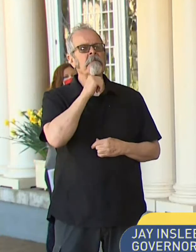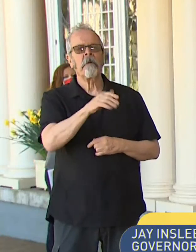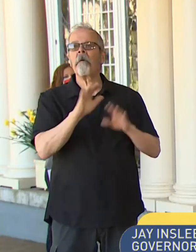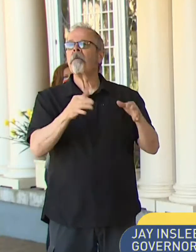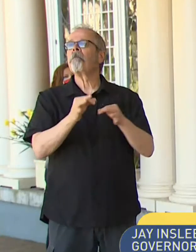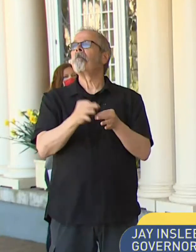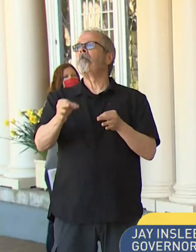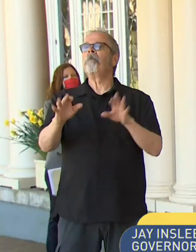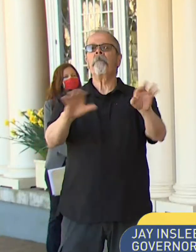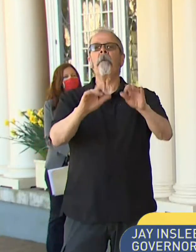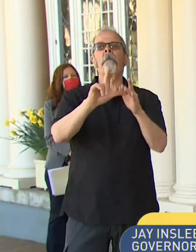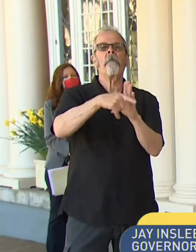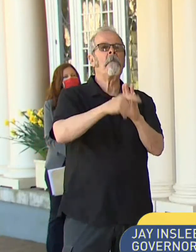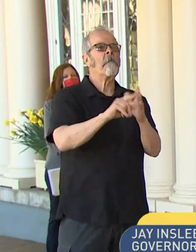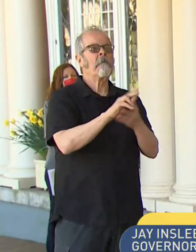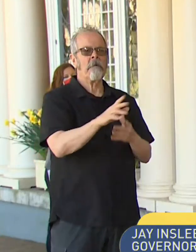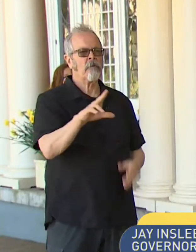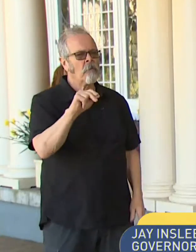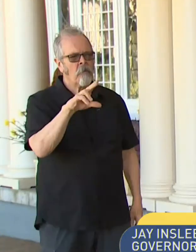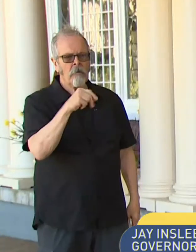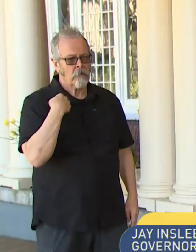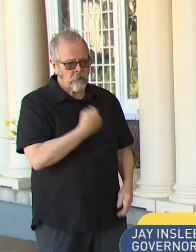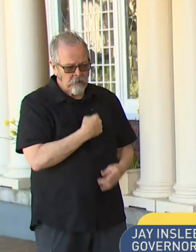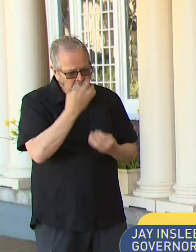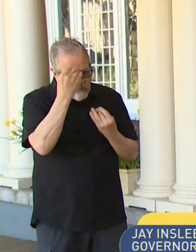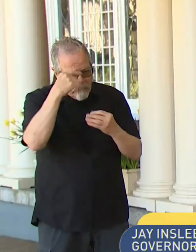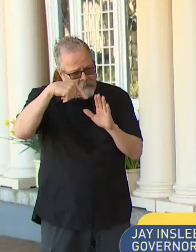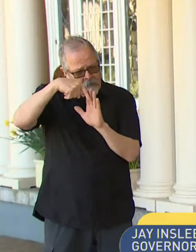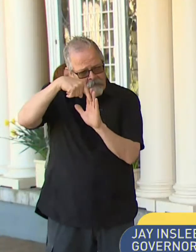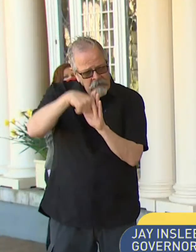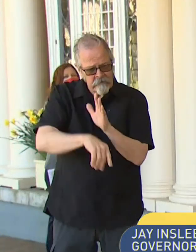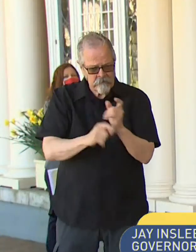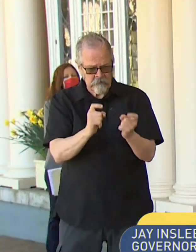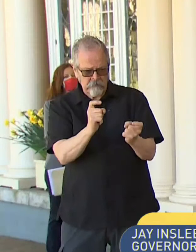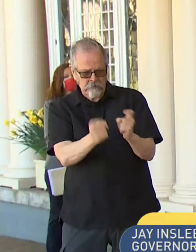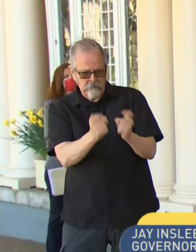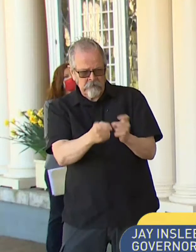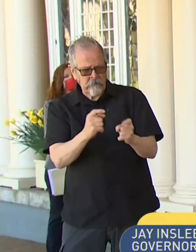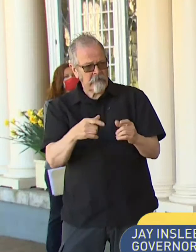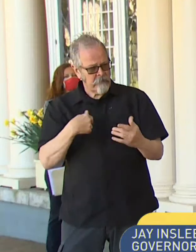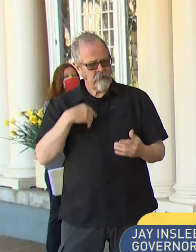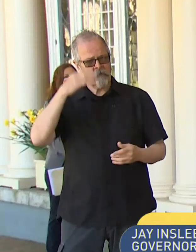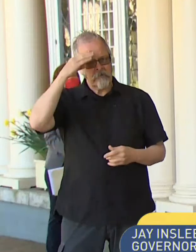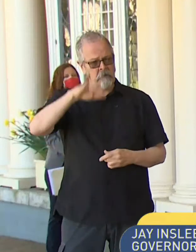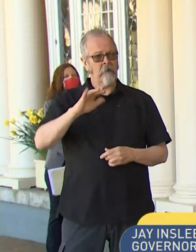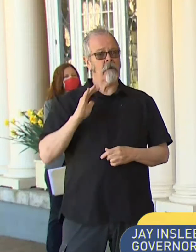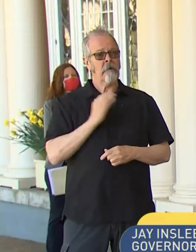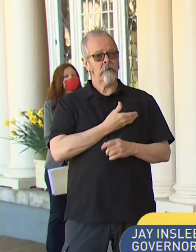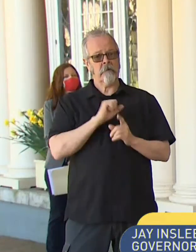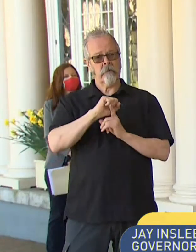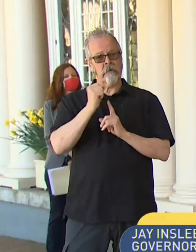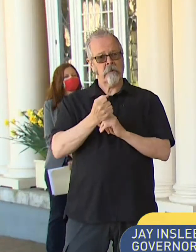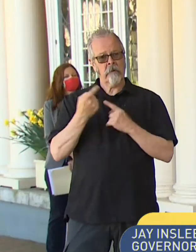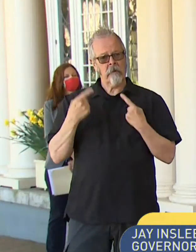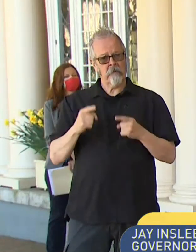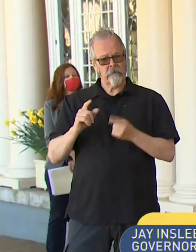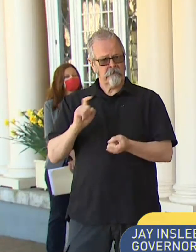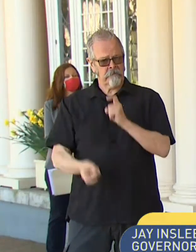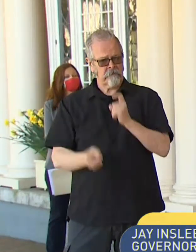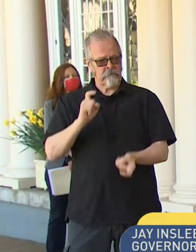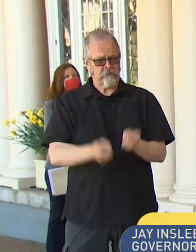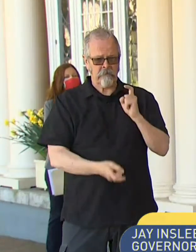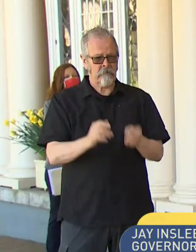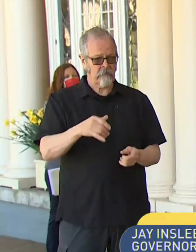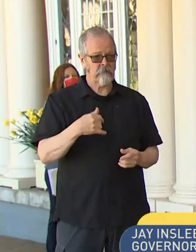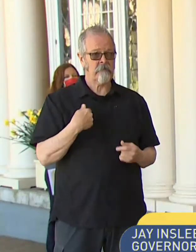this. We modified actually one of our situations which sent counties back only if they missed 2 of